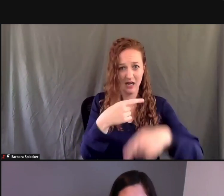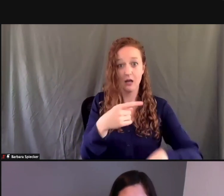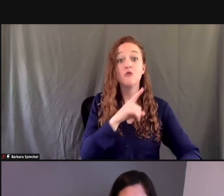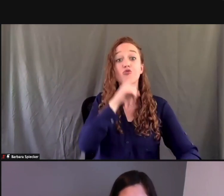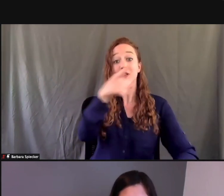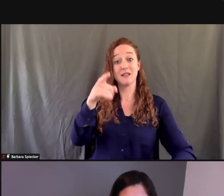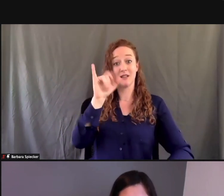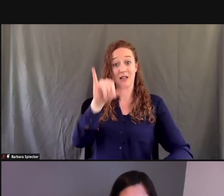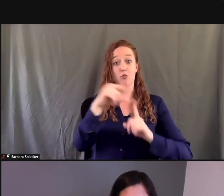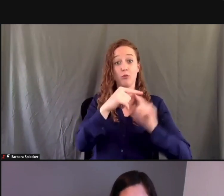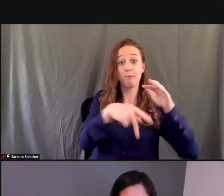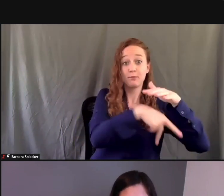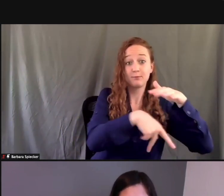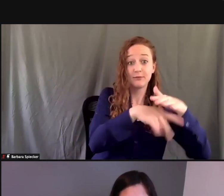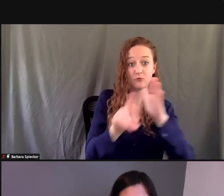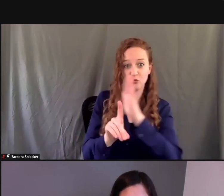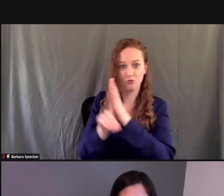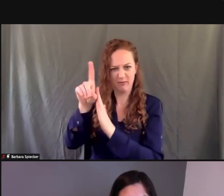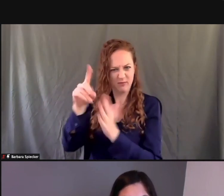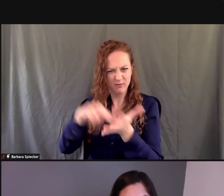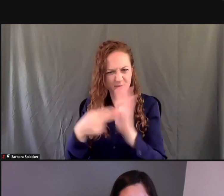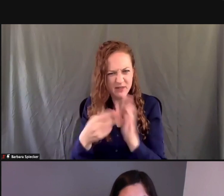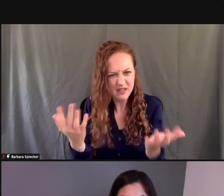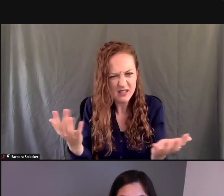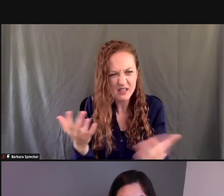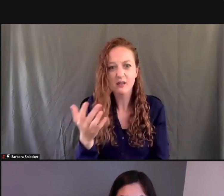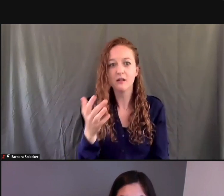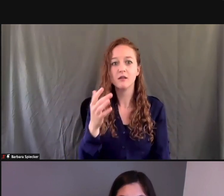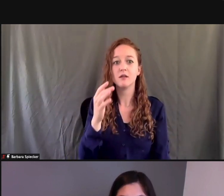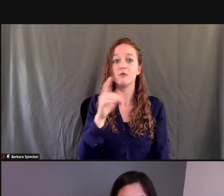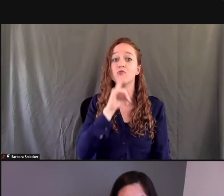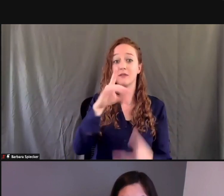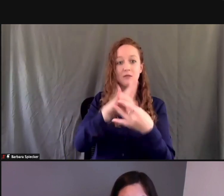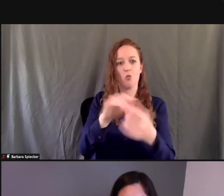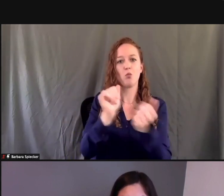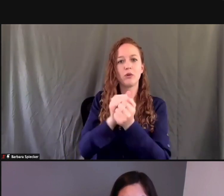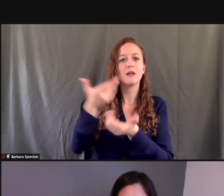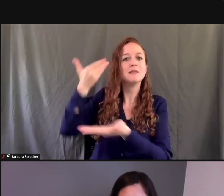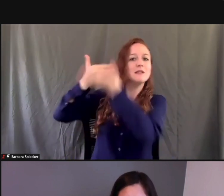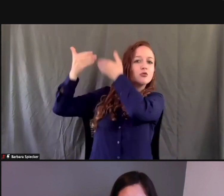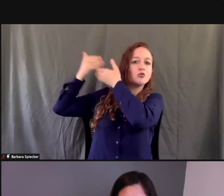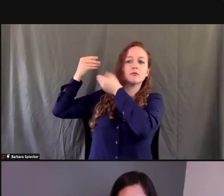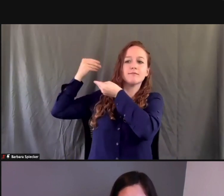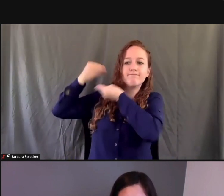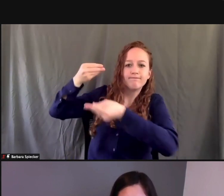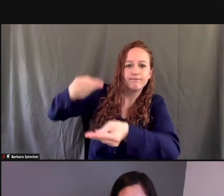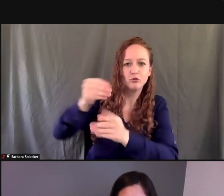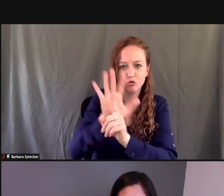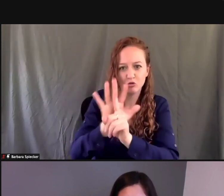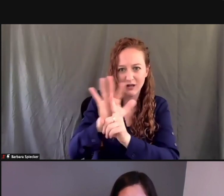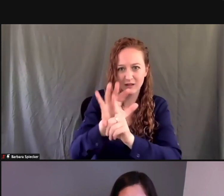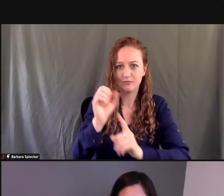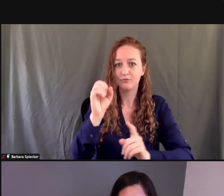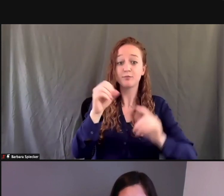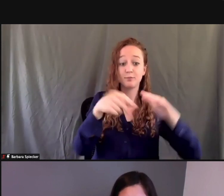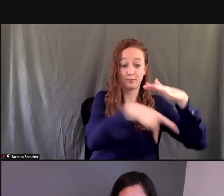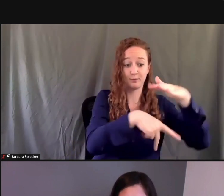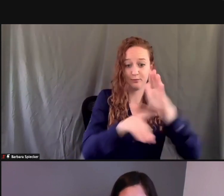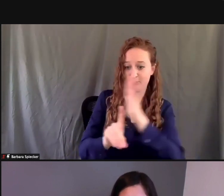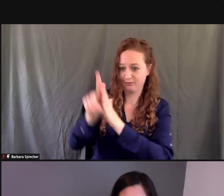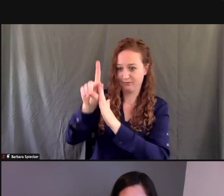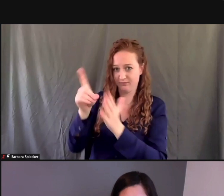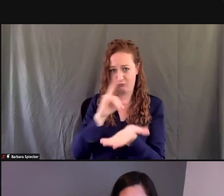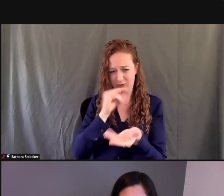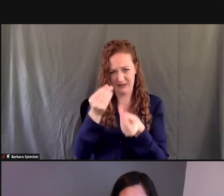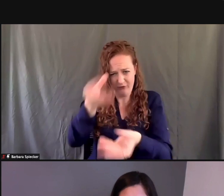They go through different areas of how they feed and how they move through the ocean and as an adult. So I go through different